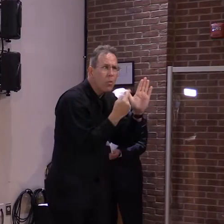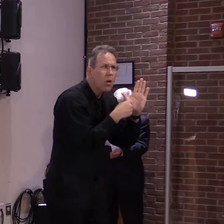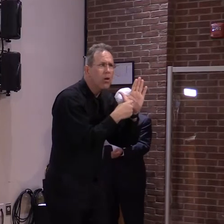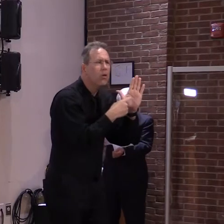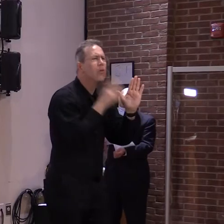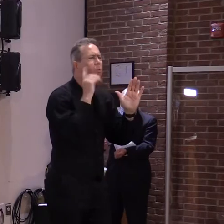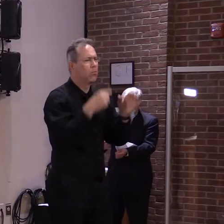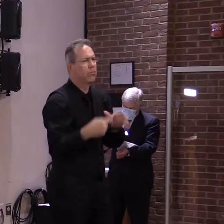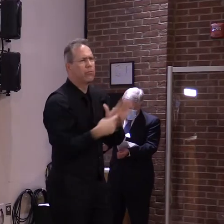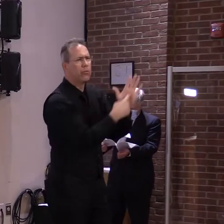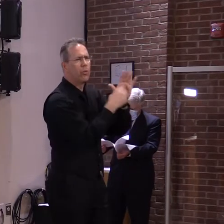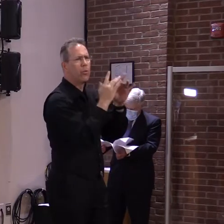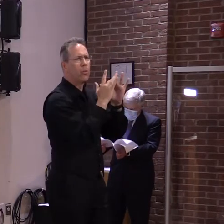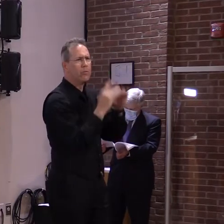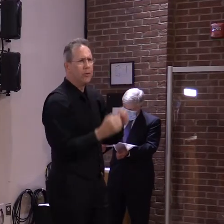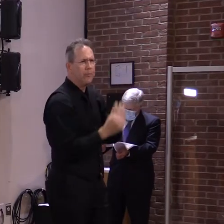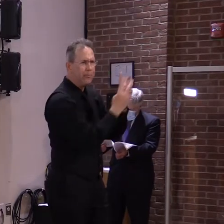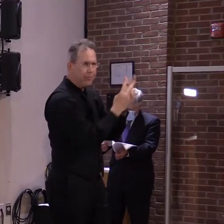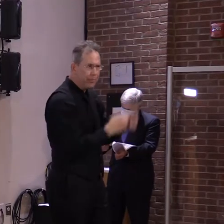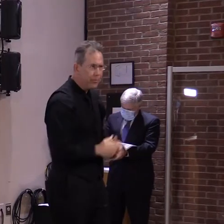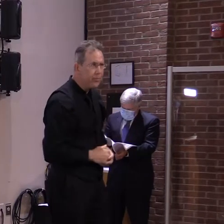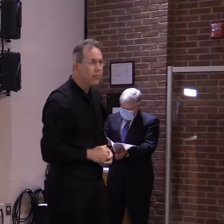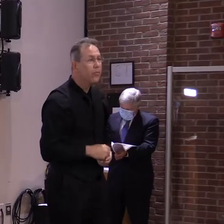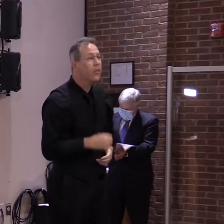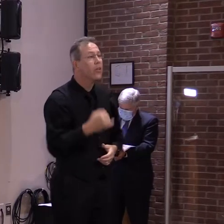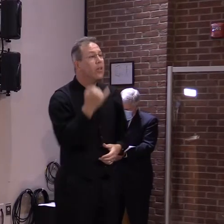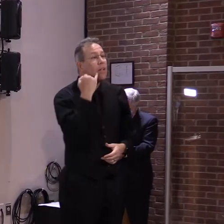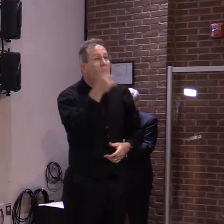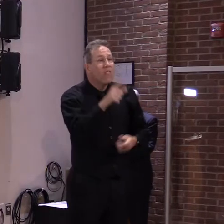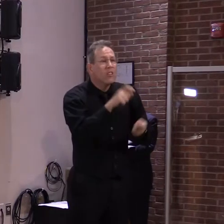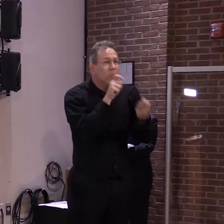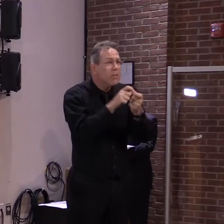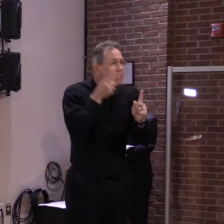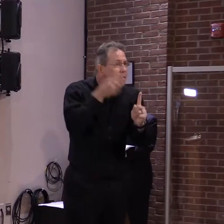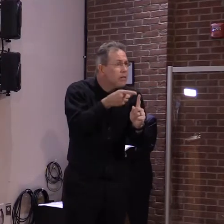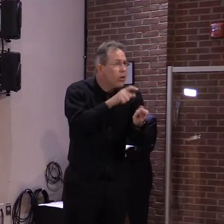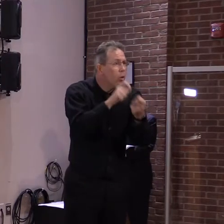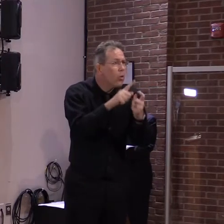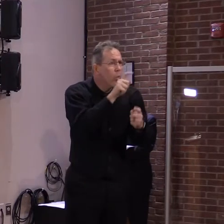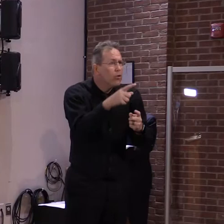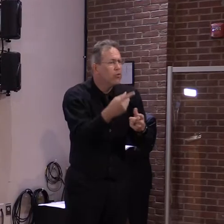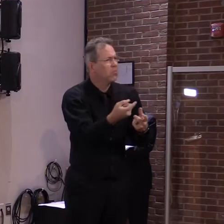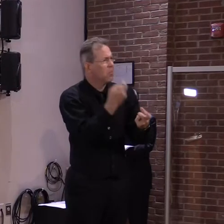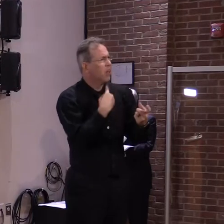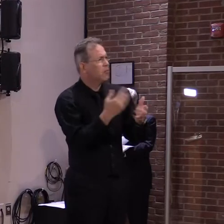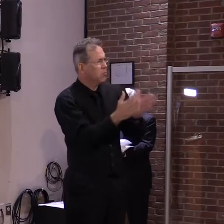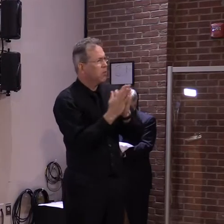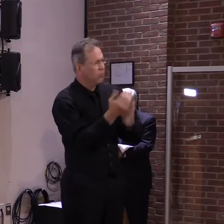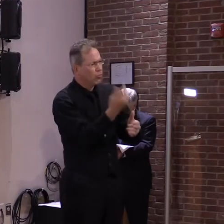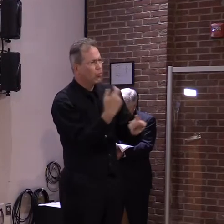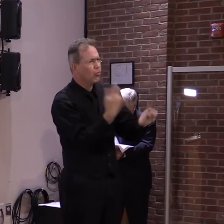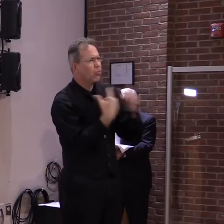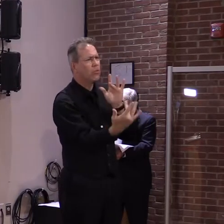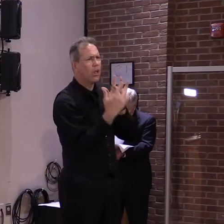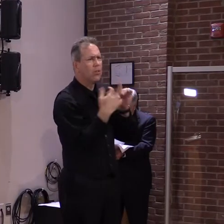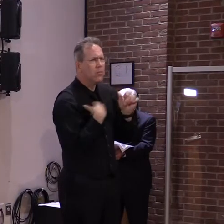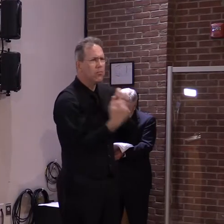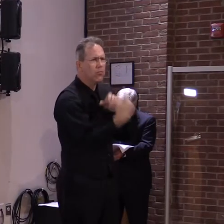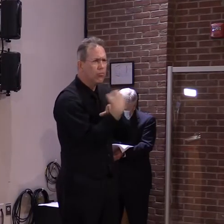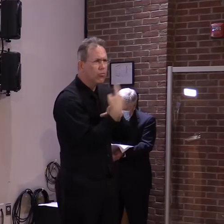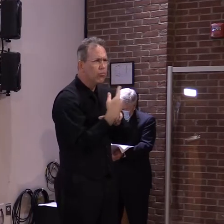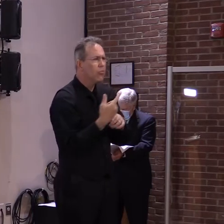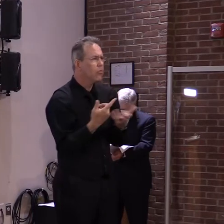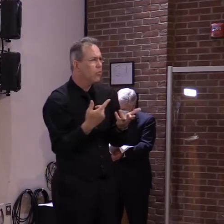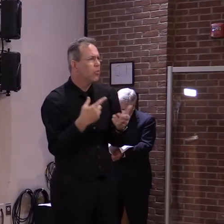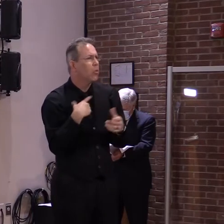We encourage them to send us their questions, and then we look for patterns and themes in their questions and work with the health department to provide responses in the form of